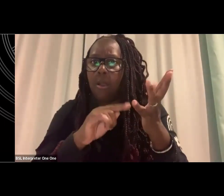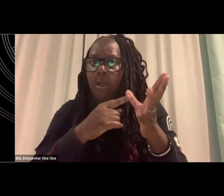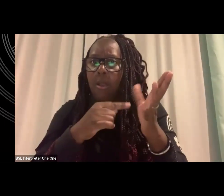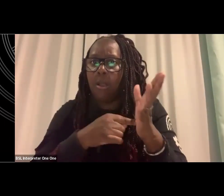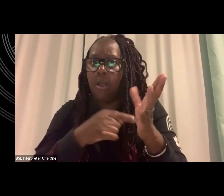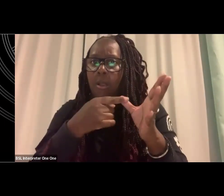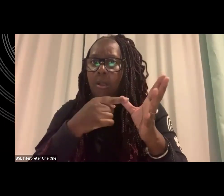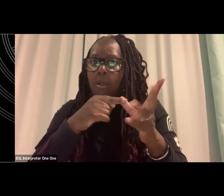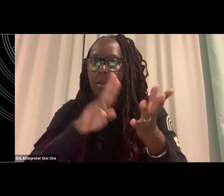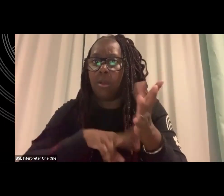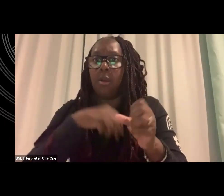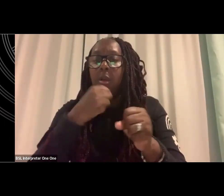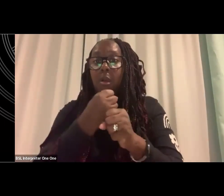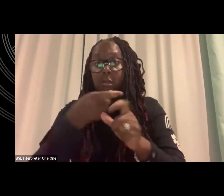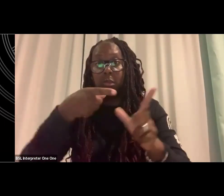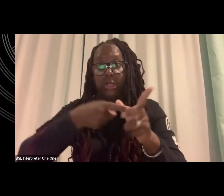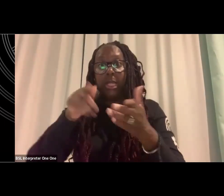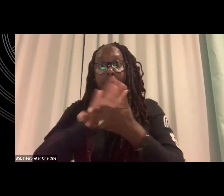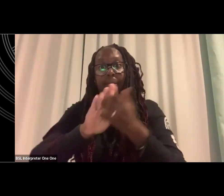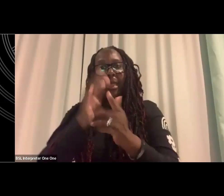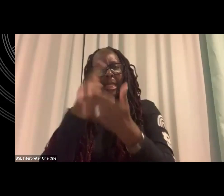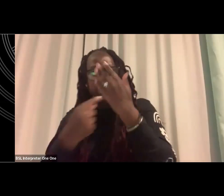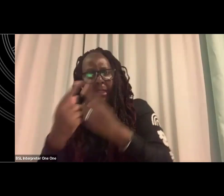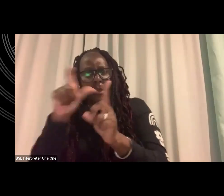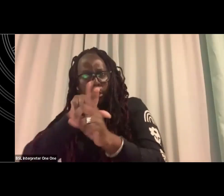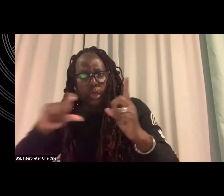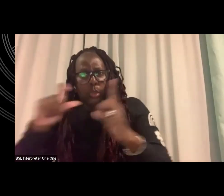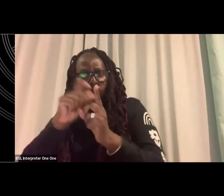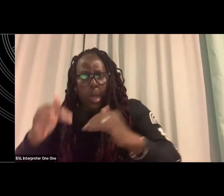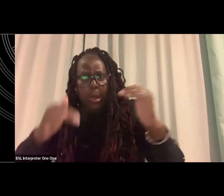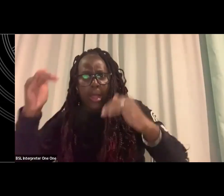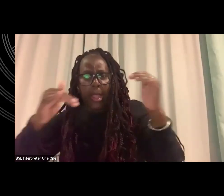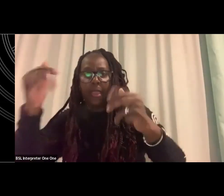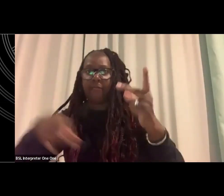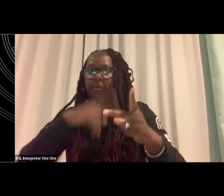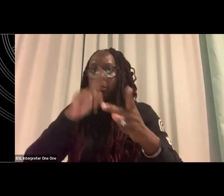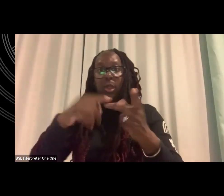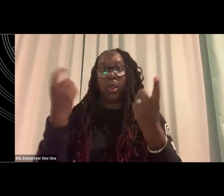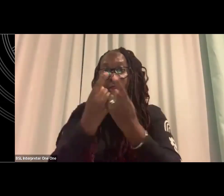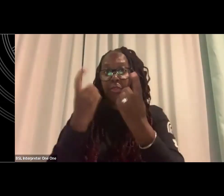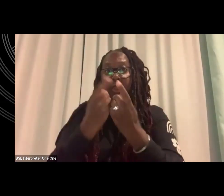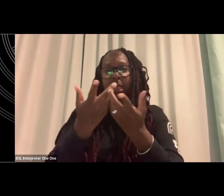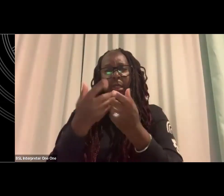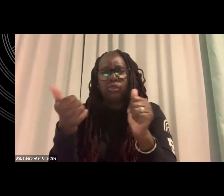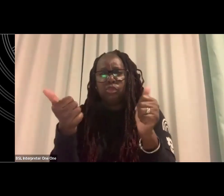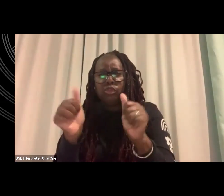determinants. So either at individual or community level, what are the things that will shape